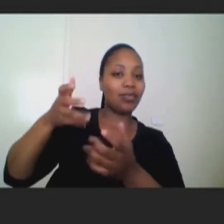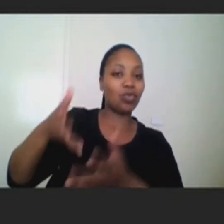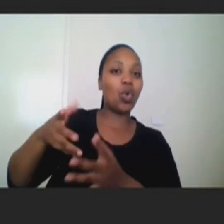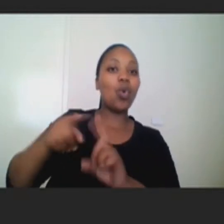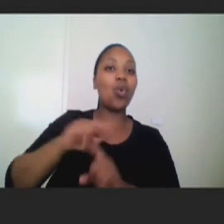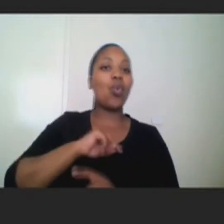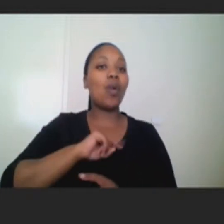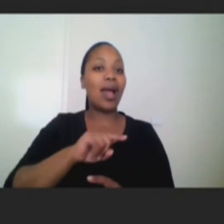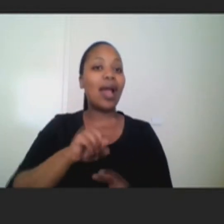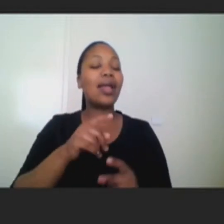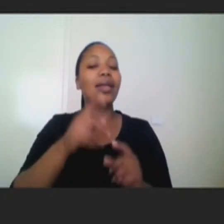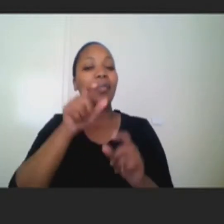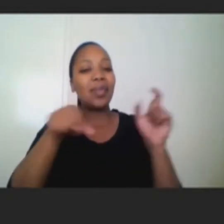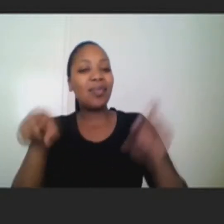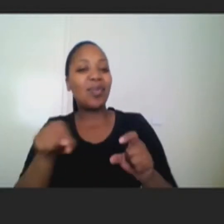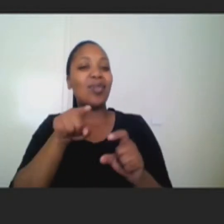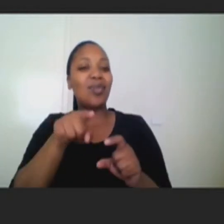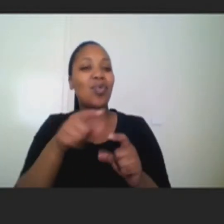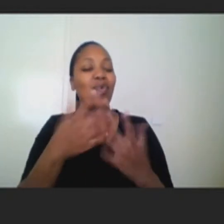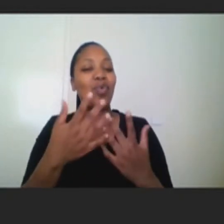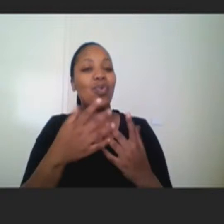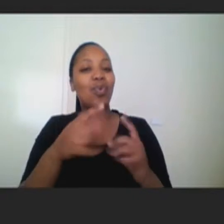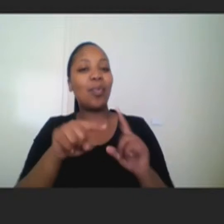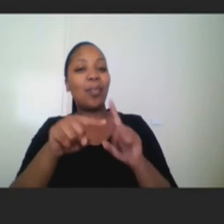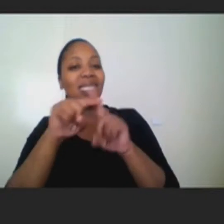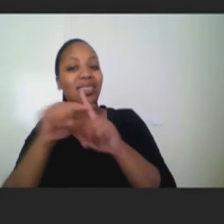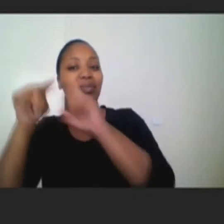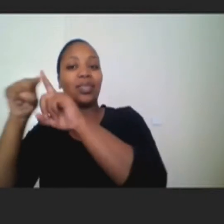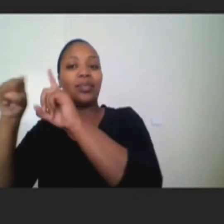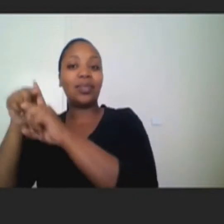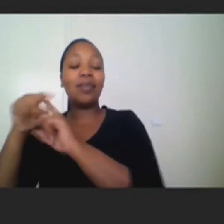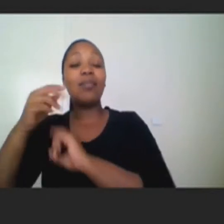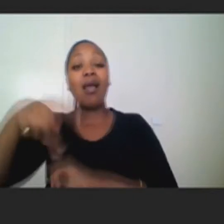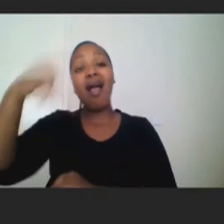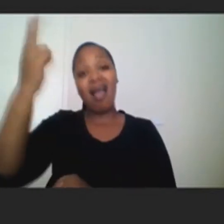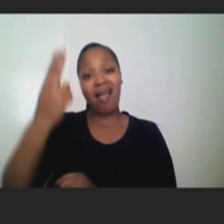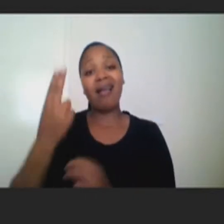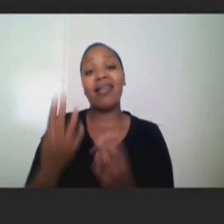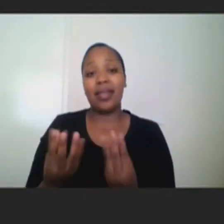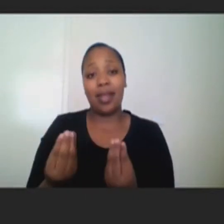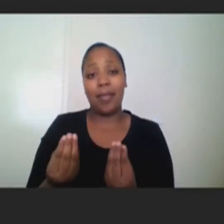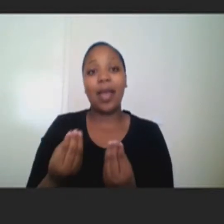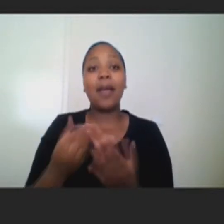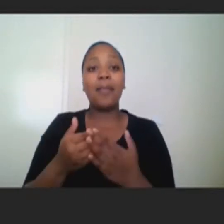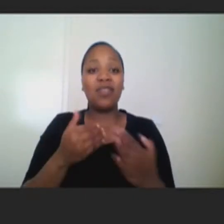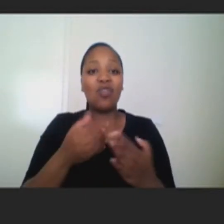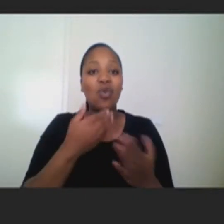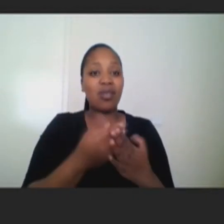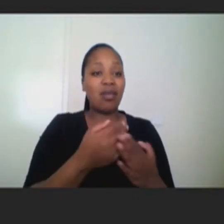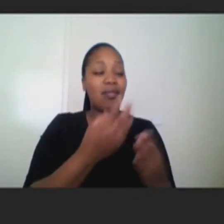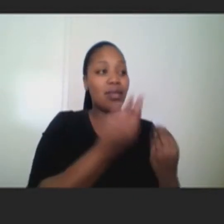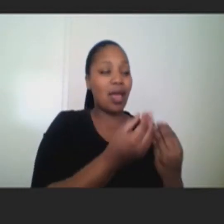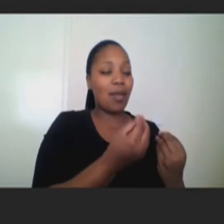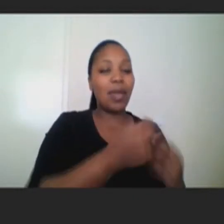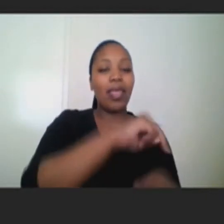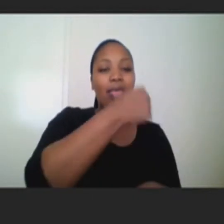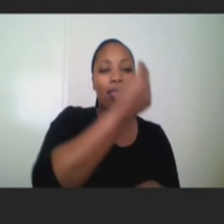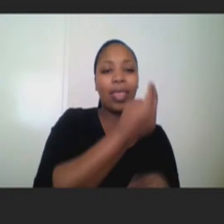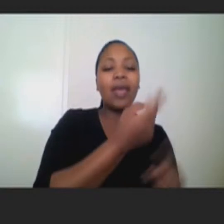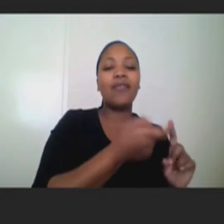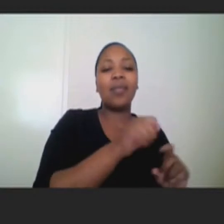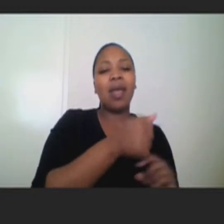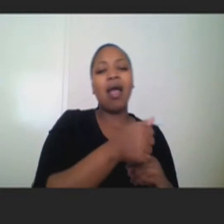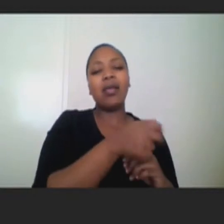of individuals that might be infected in South Africa is quite high. We saw that increase, the numbers increasing so quickly, and I